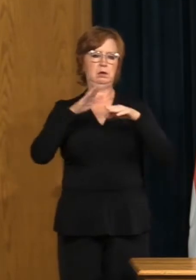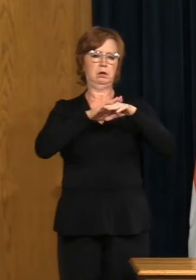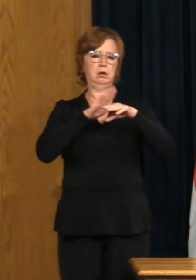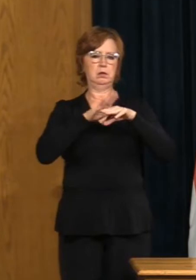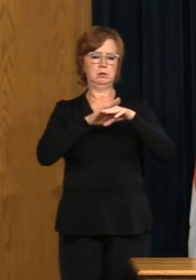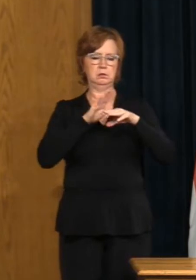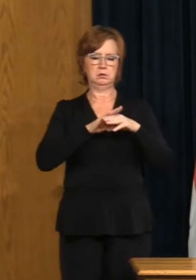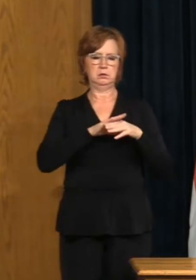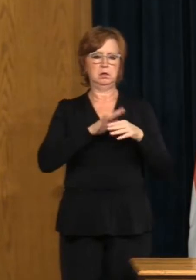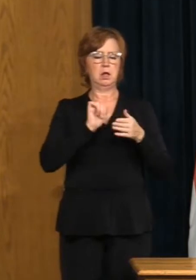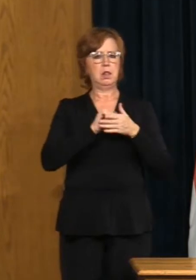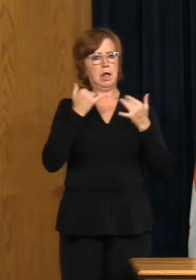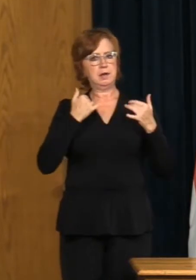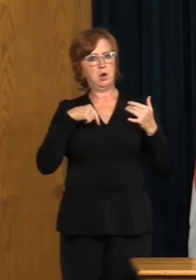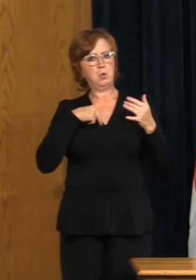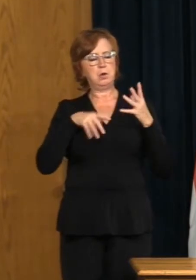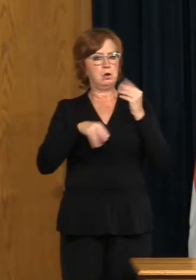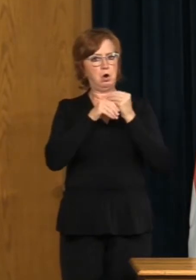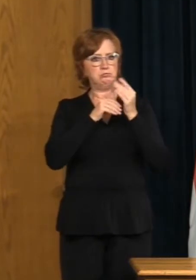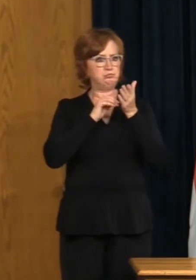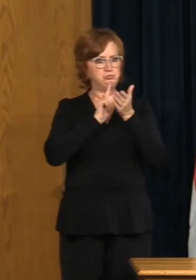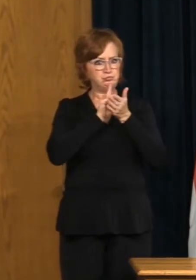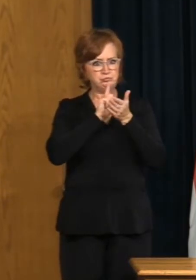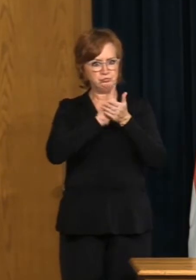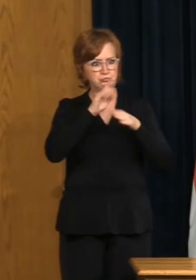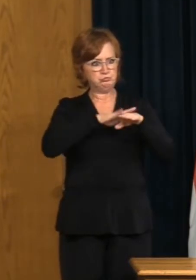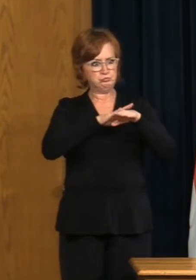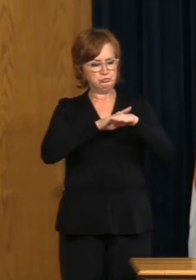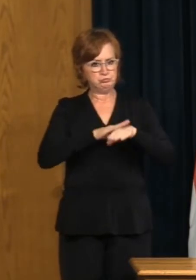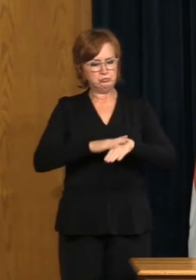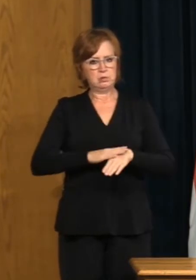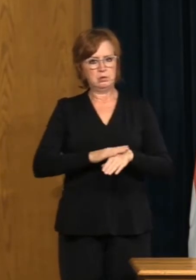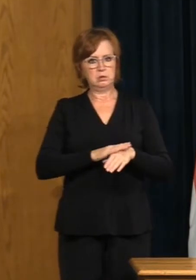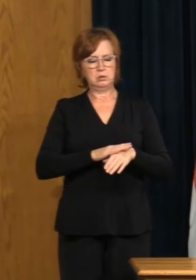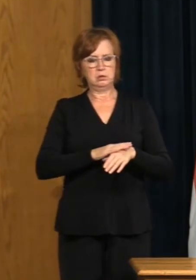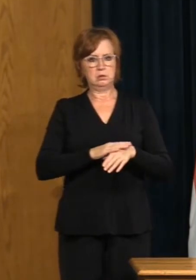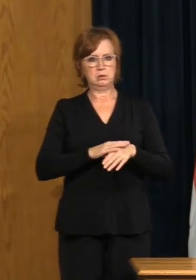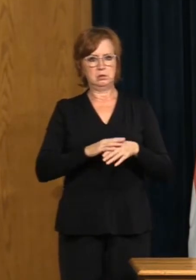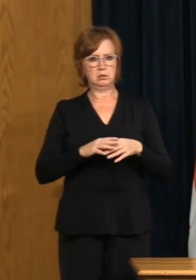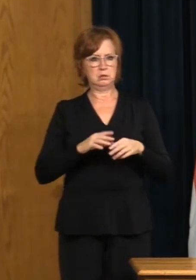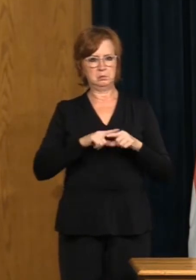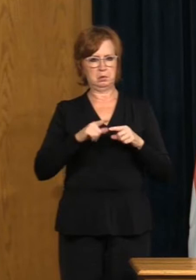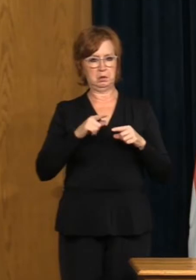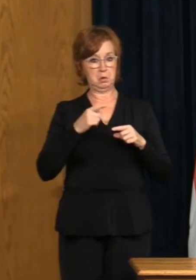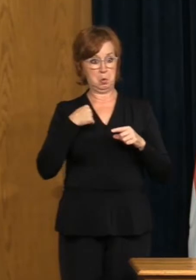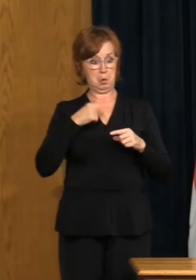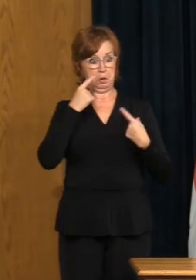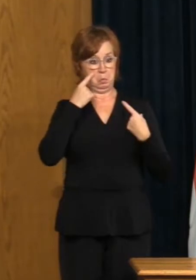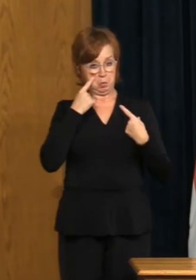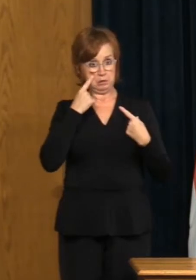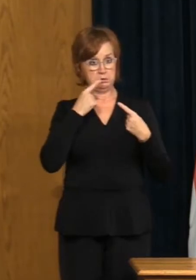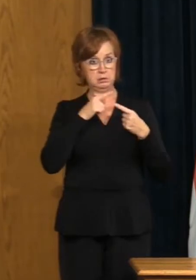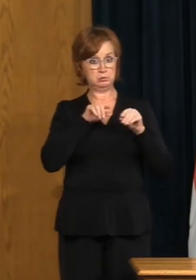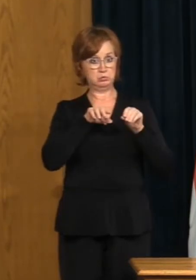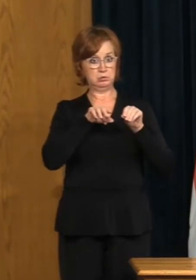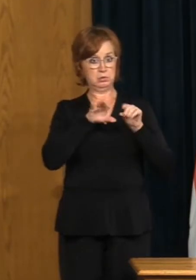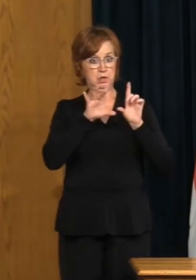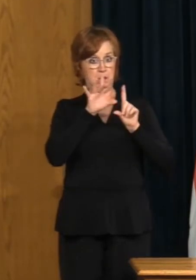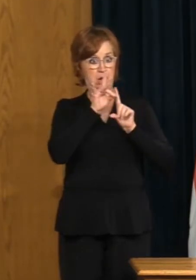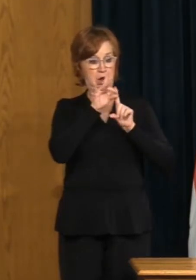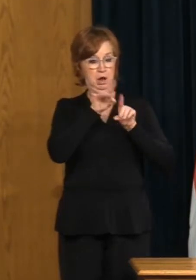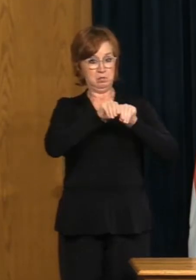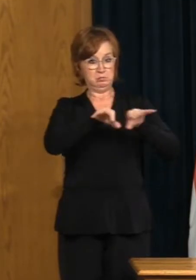frequent as an extra layer of providing information, we have not really seen transmission in those settings, and certainly